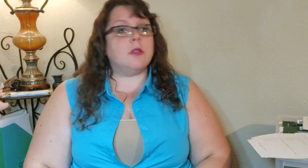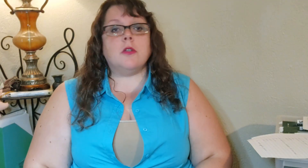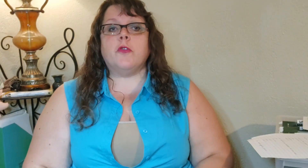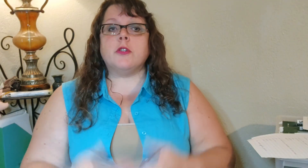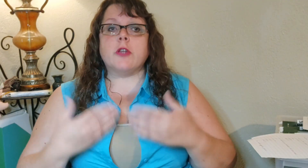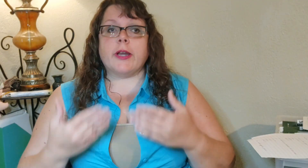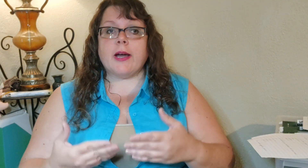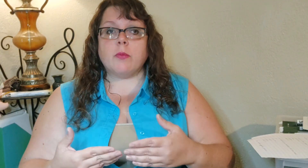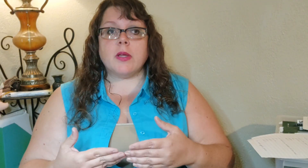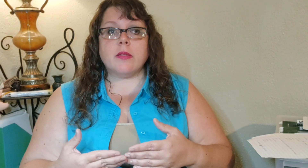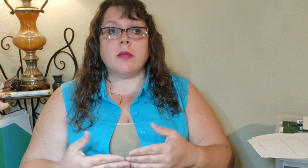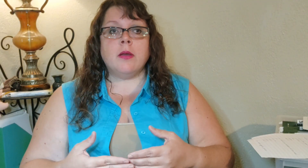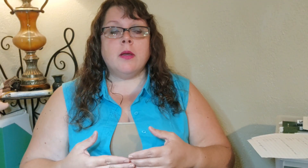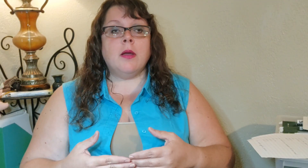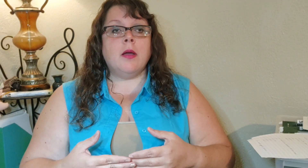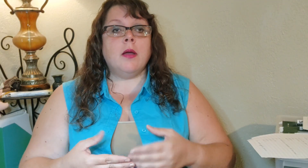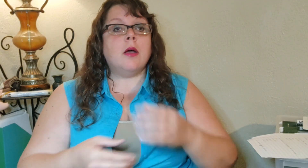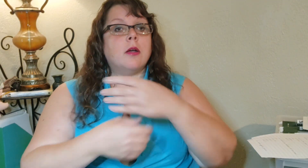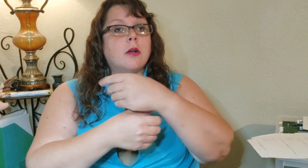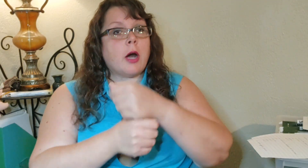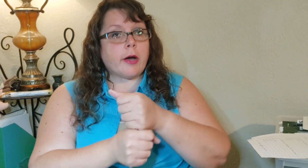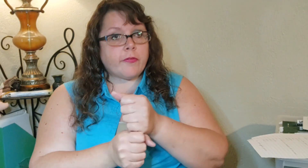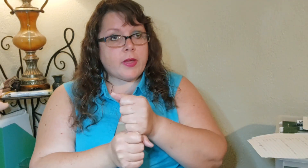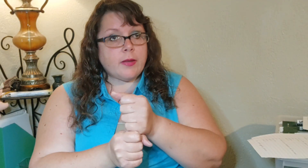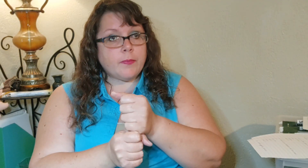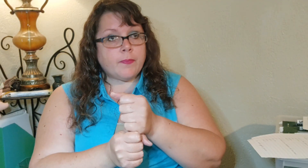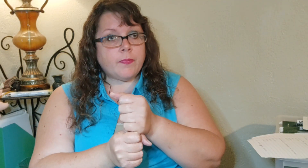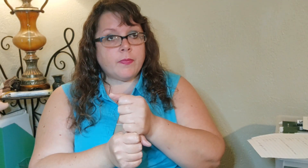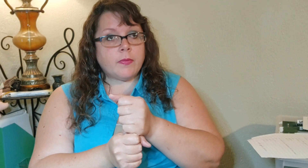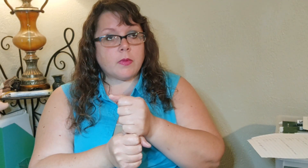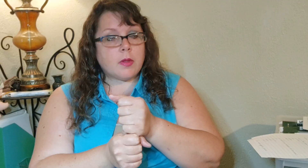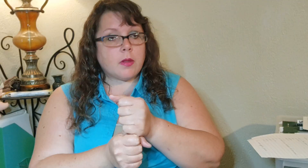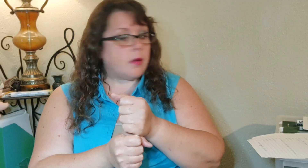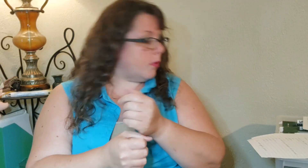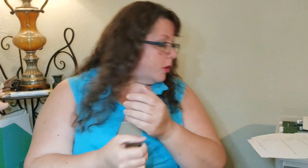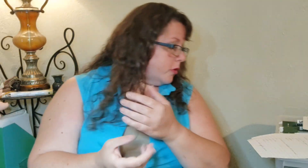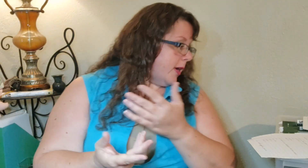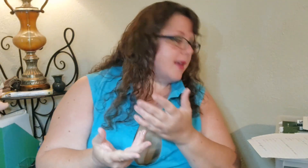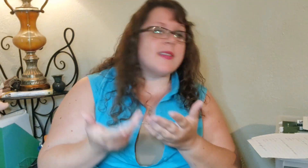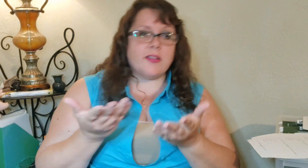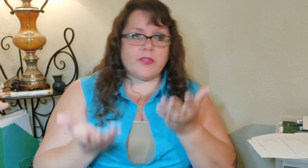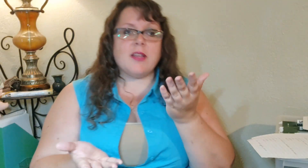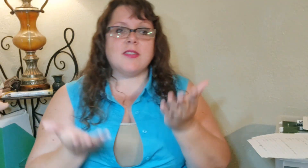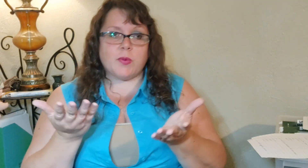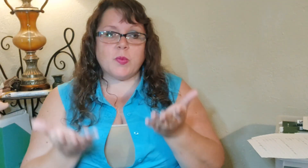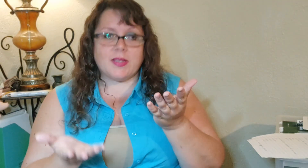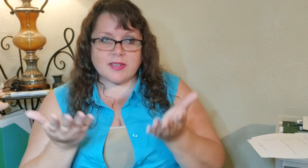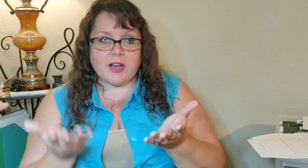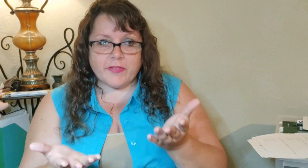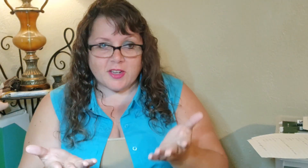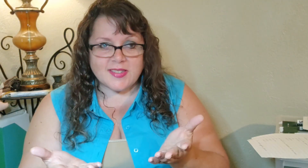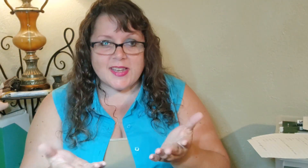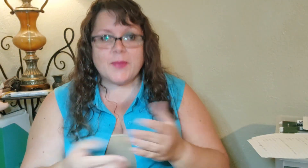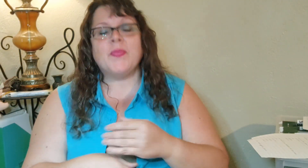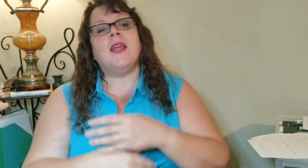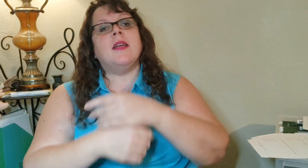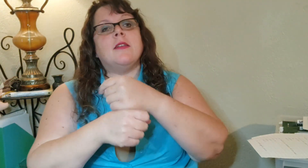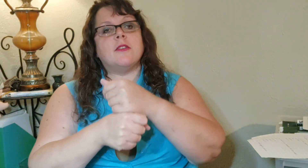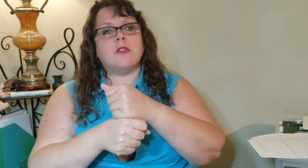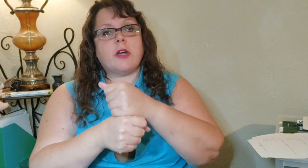You start out with coffee, or you're asking if someone wants coffee or tea. You start